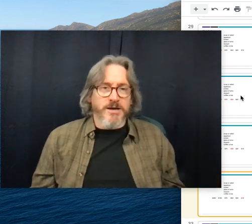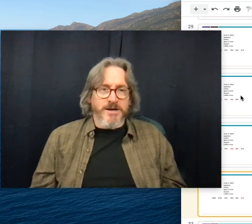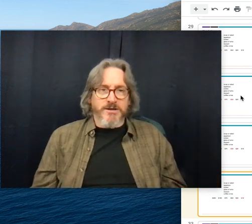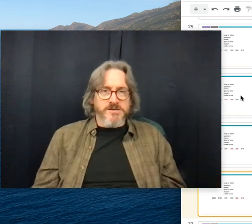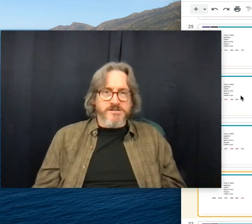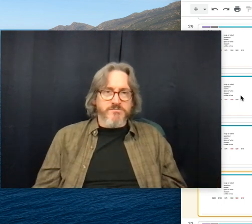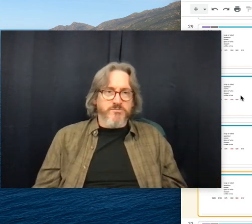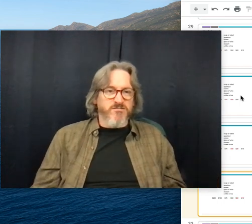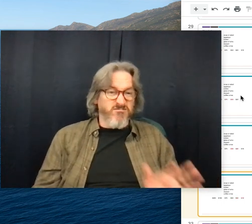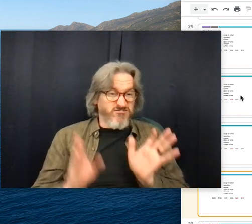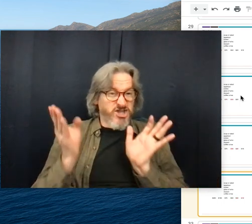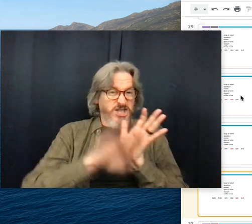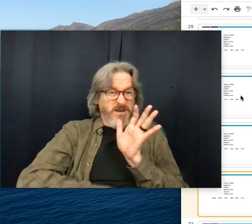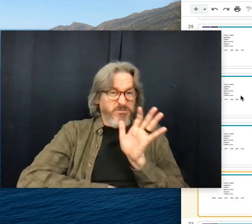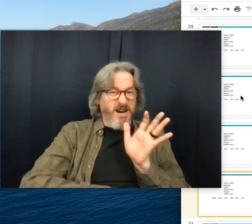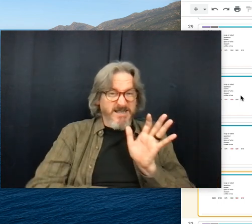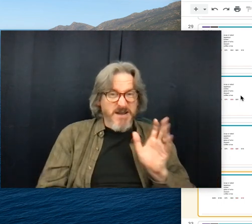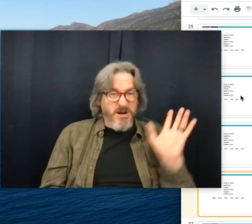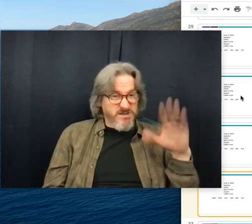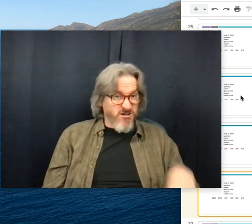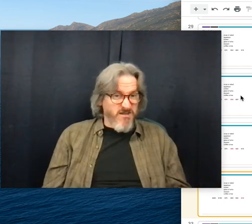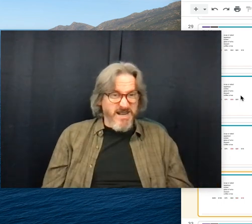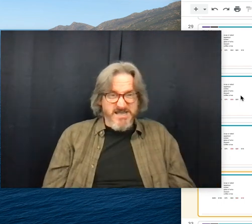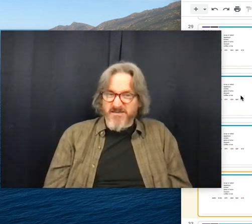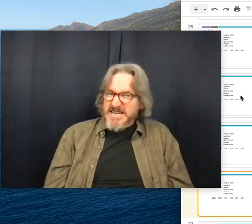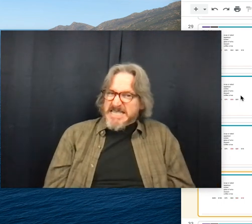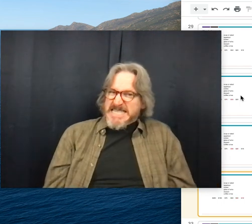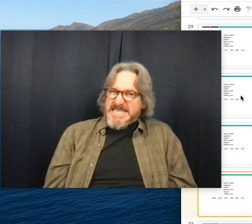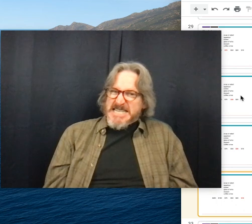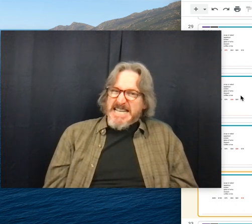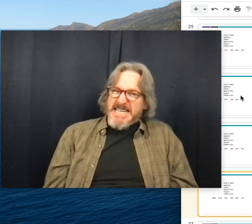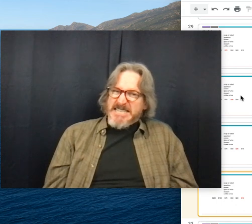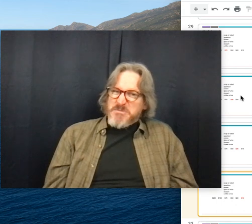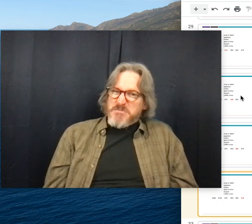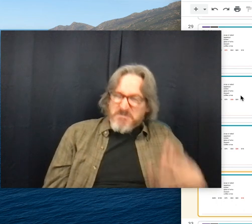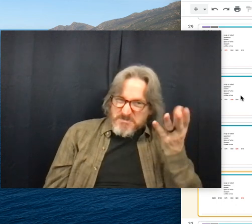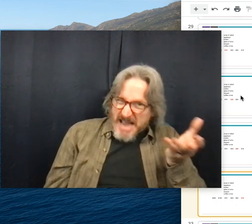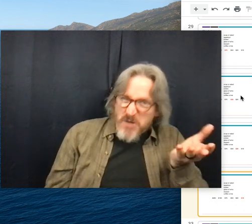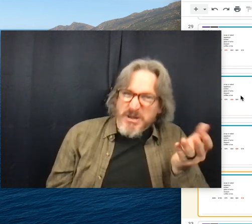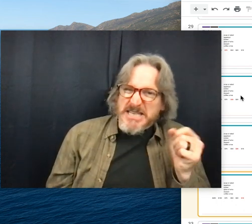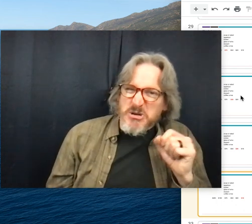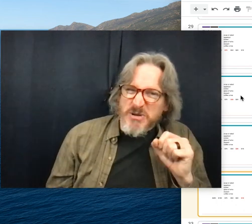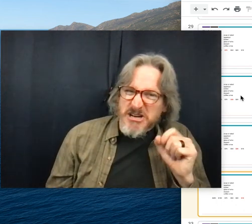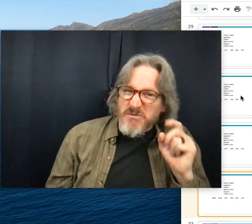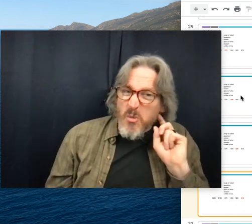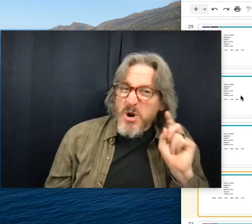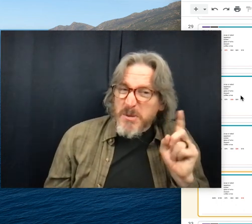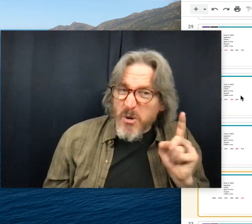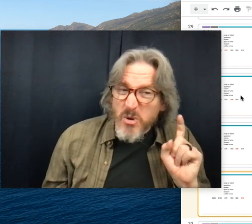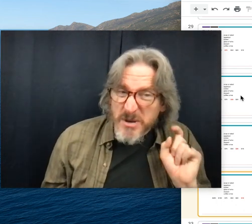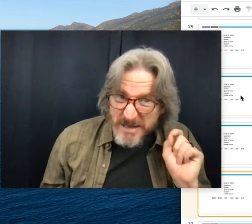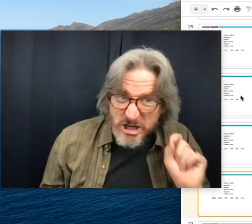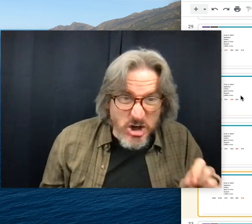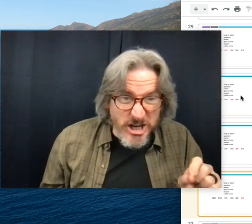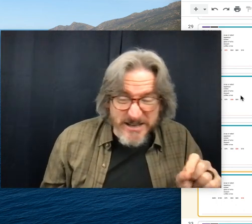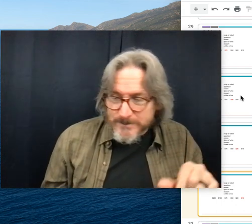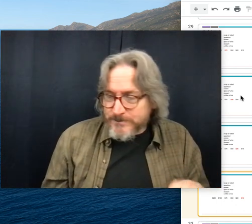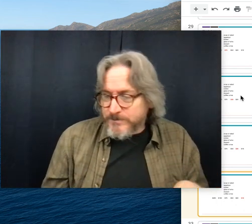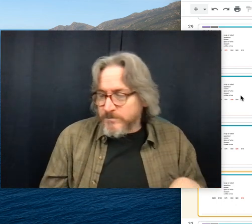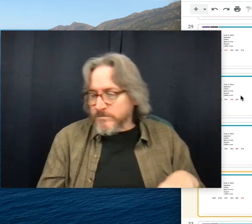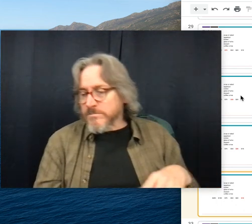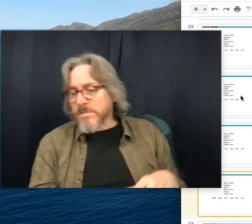would you think about those? Cheap, right? $10 for all that stuff. Now we get to the question of, but would it be